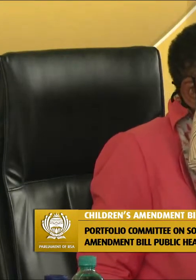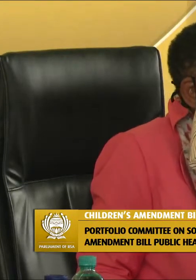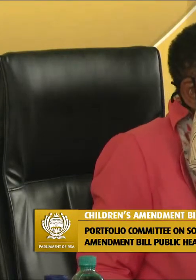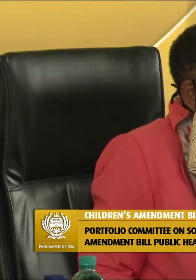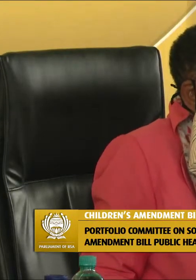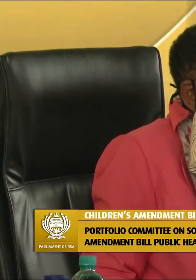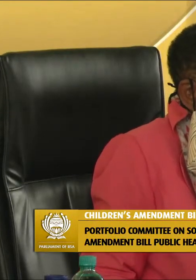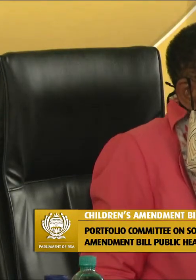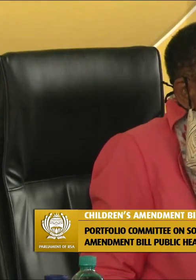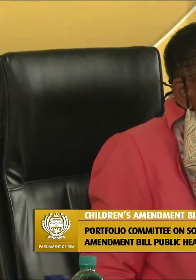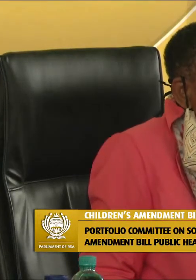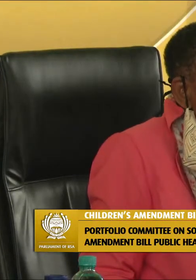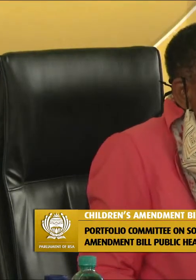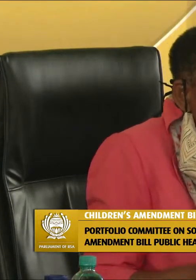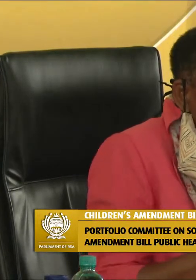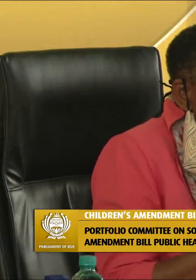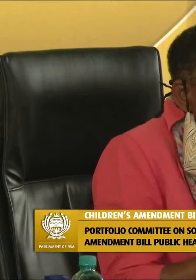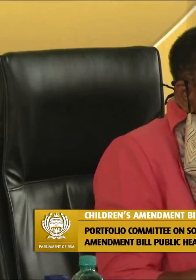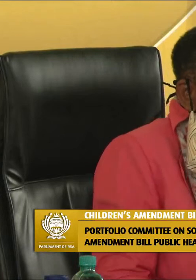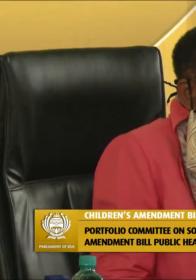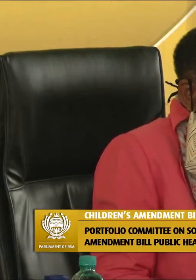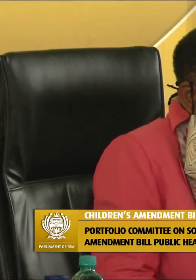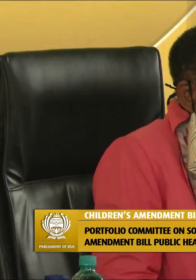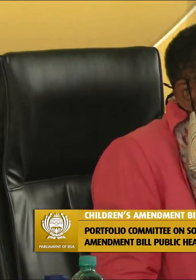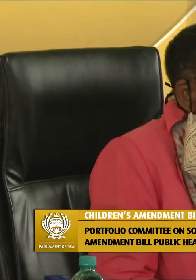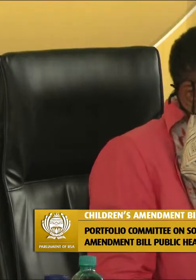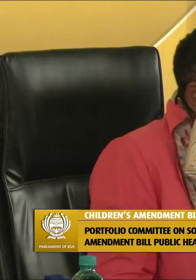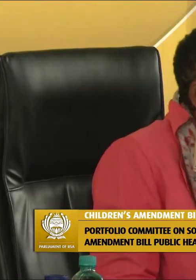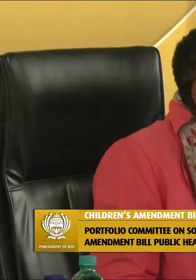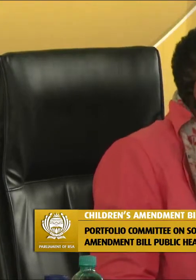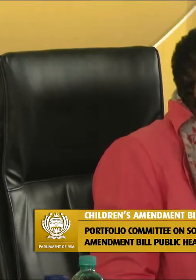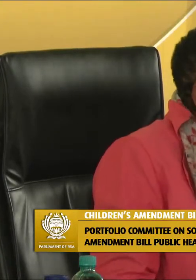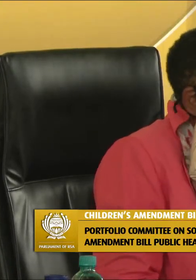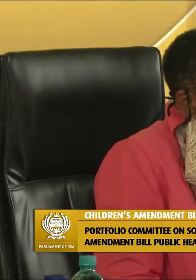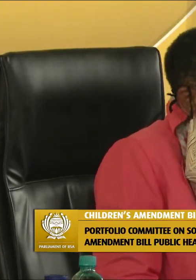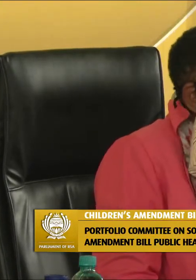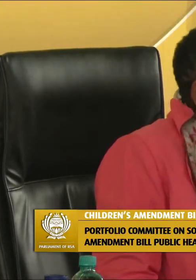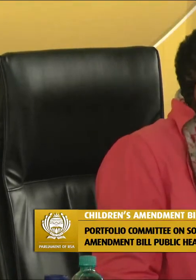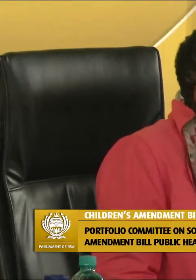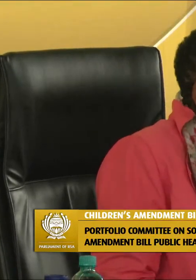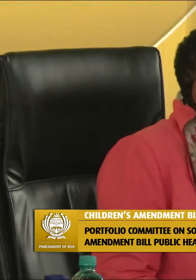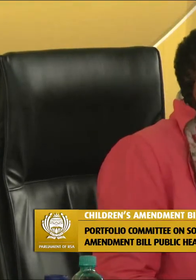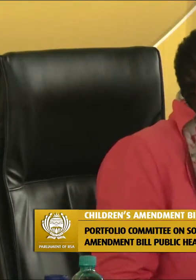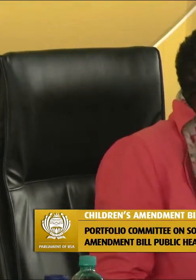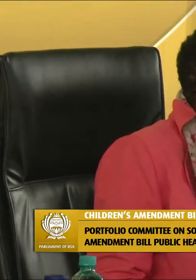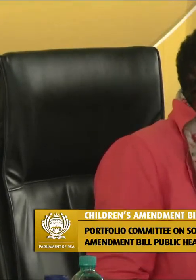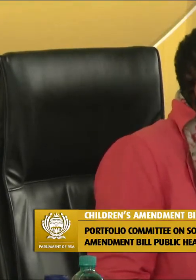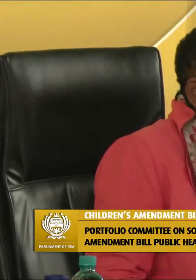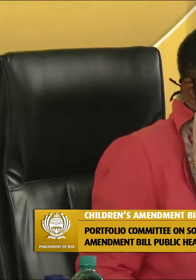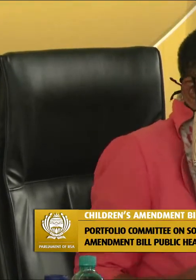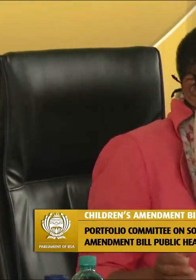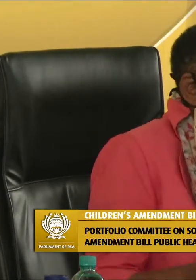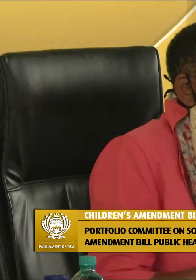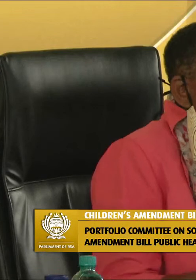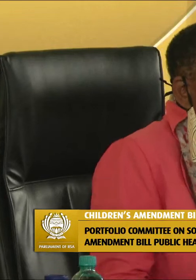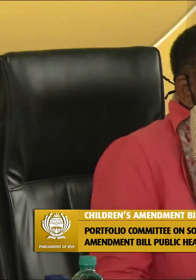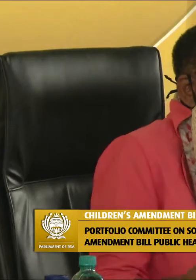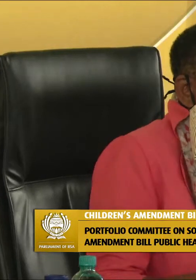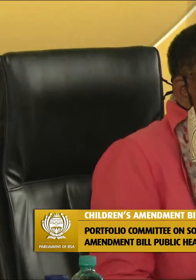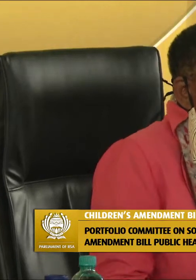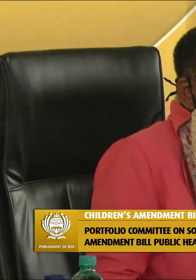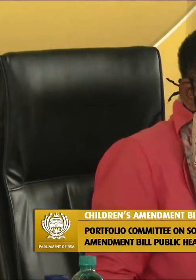wonke ama-parent iyezwa sithi kakhulu omama mangasesifuna udivorce